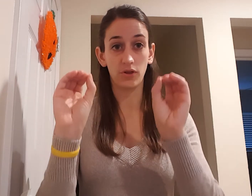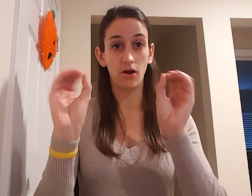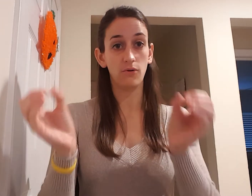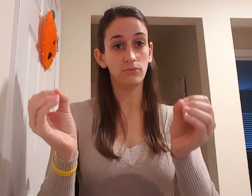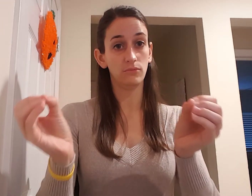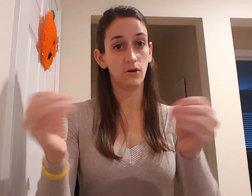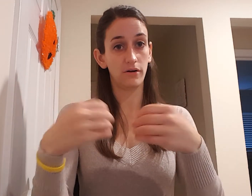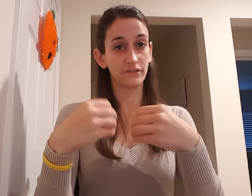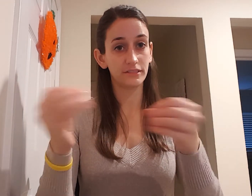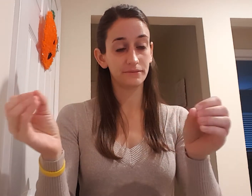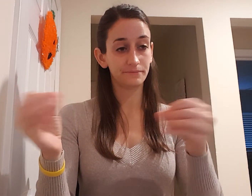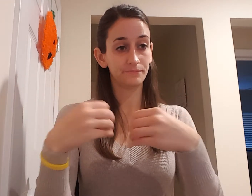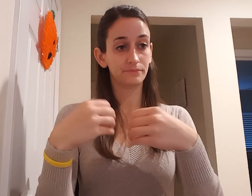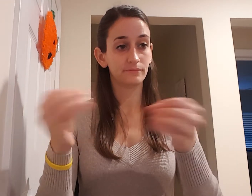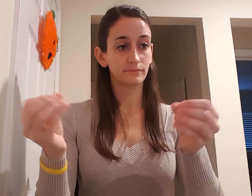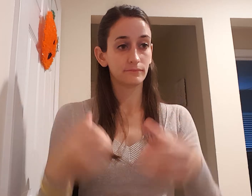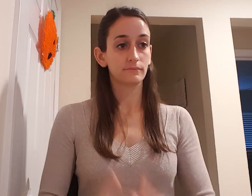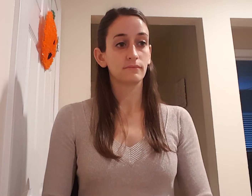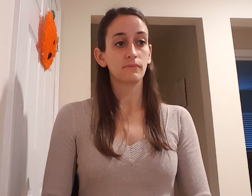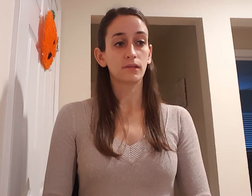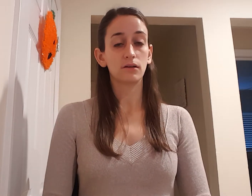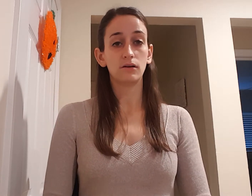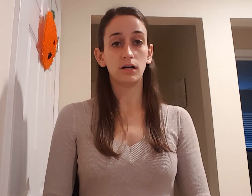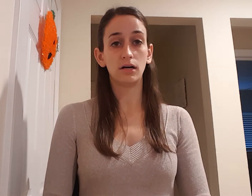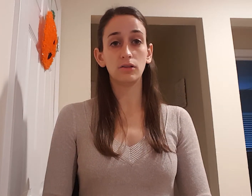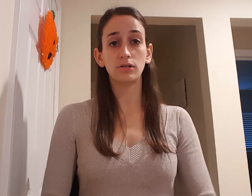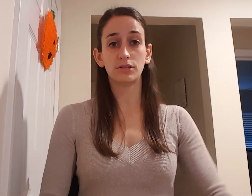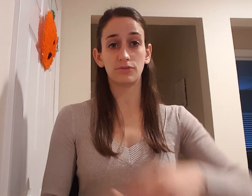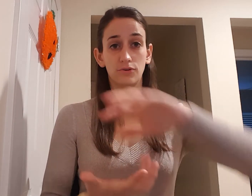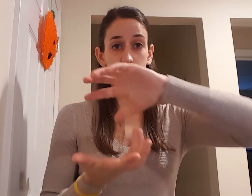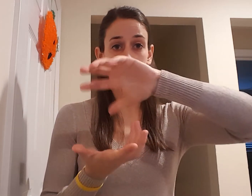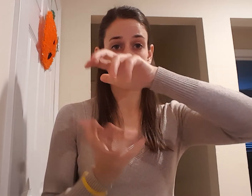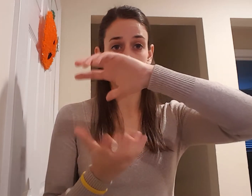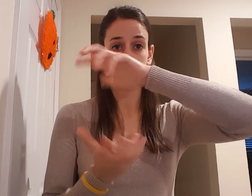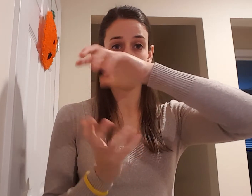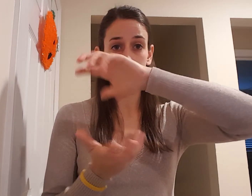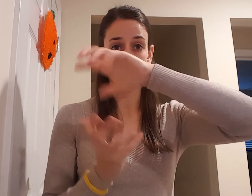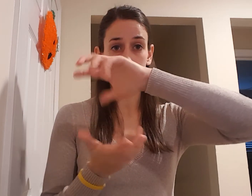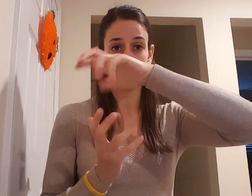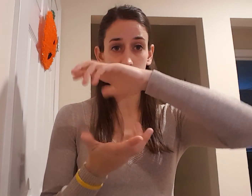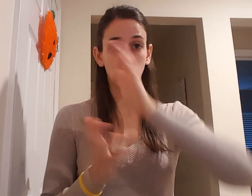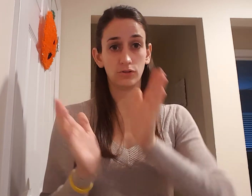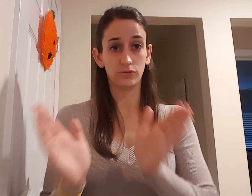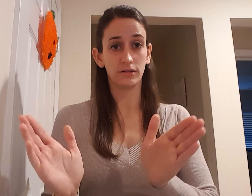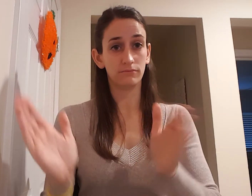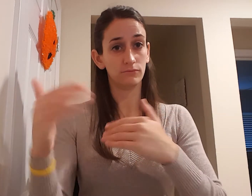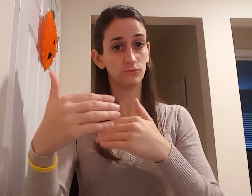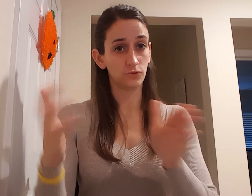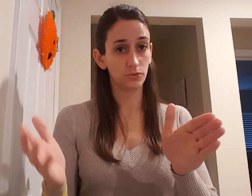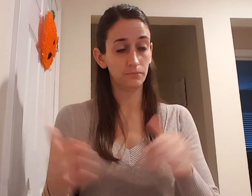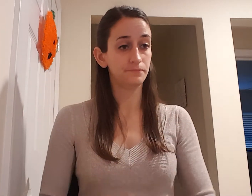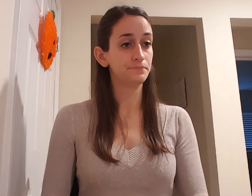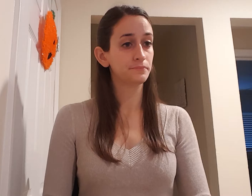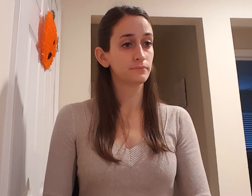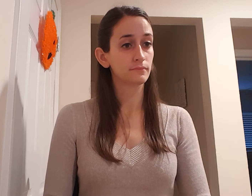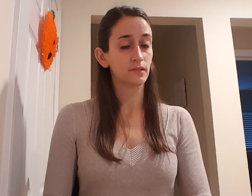an O, office. A laundry room. Laundry room. I